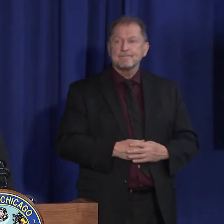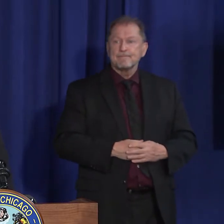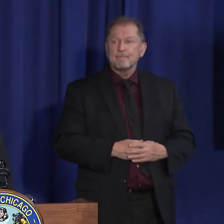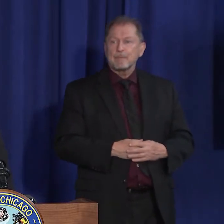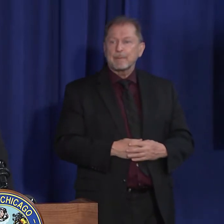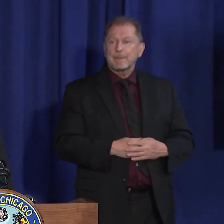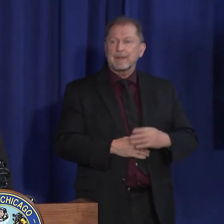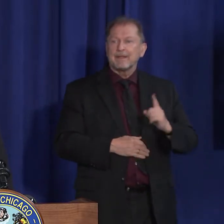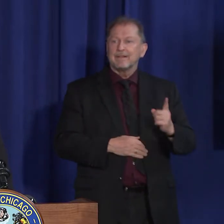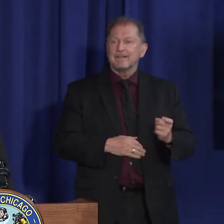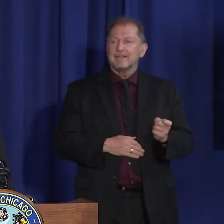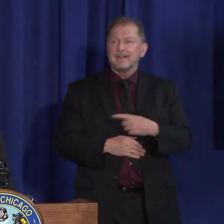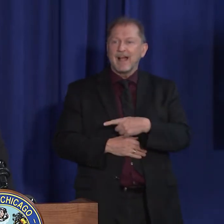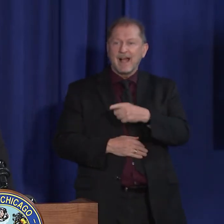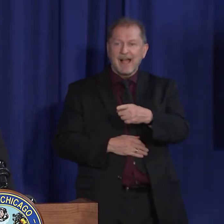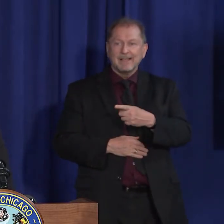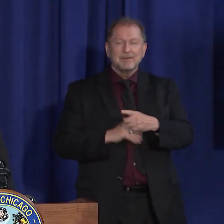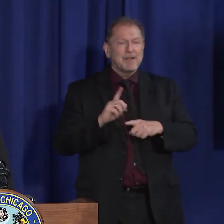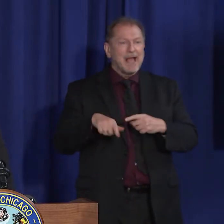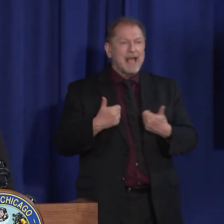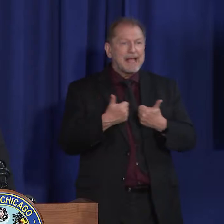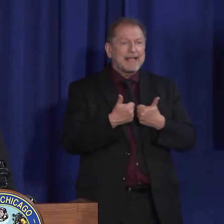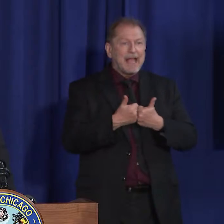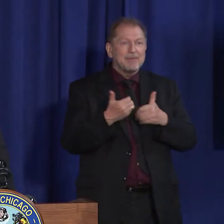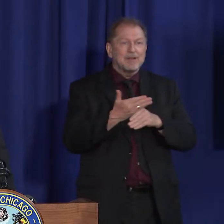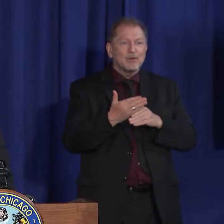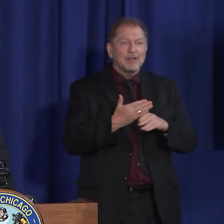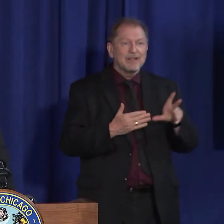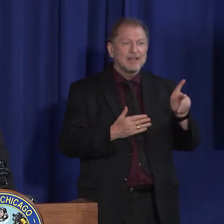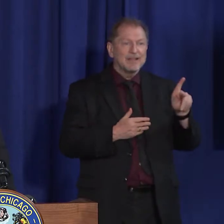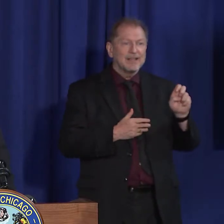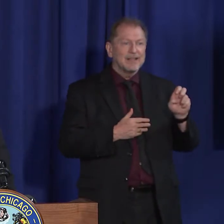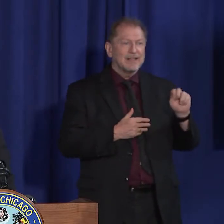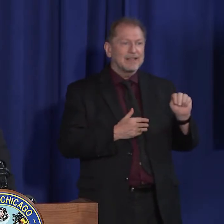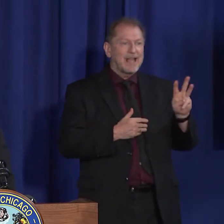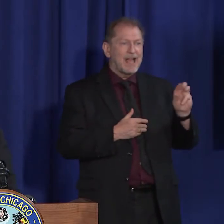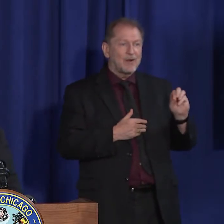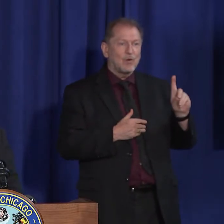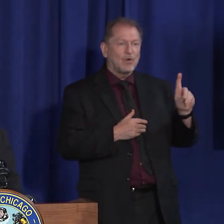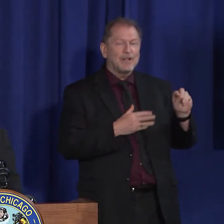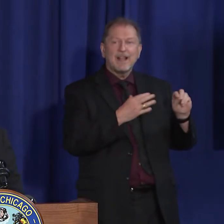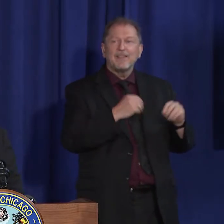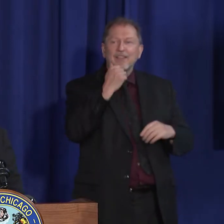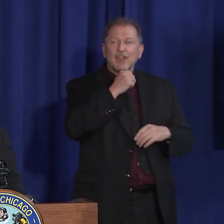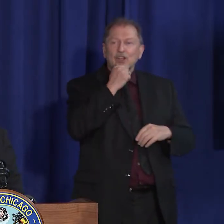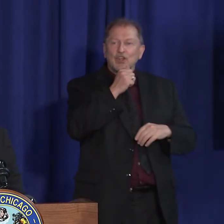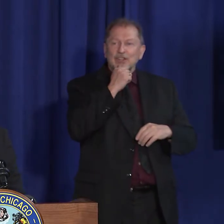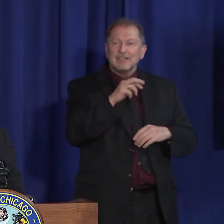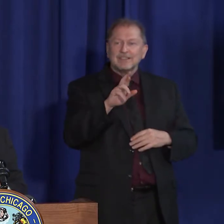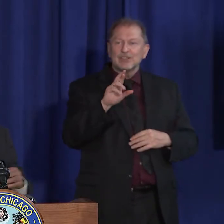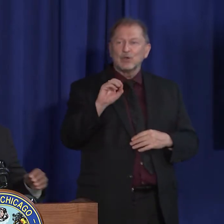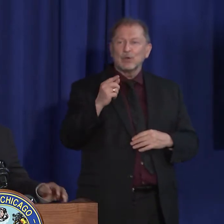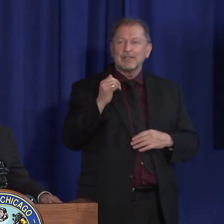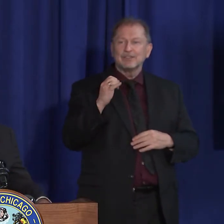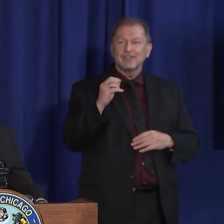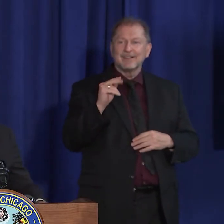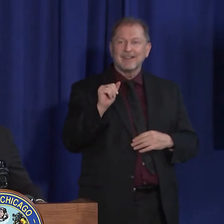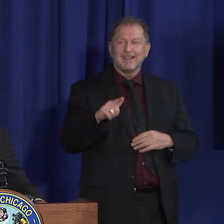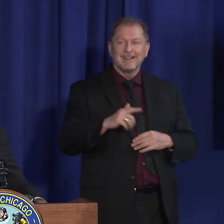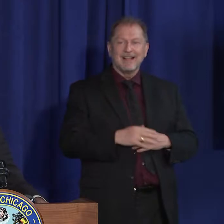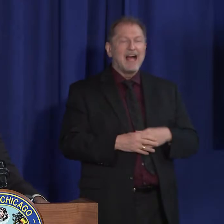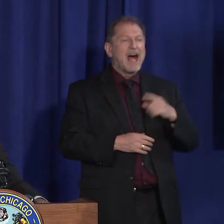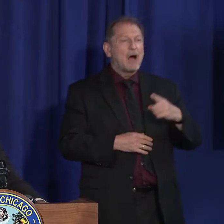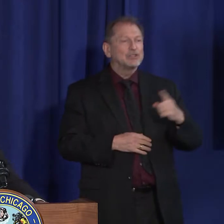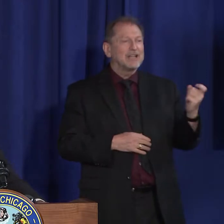about the game tomorrow between Kenwood and Whitney Young and the girls' regional? No, I was going to ask you about the Amundsen Walter